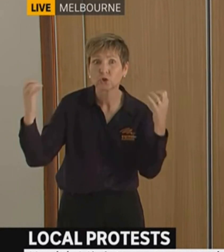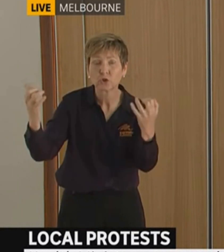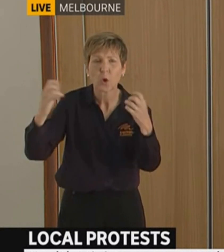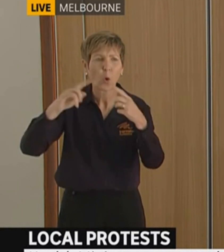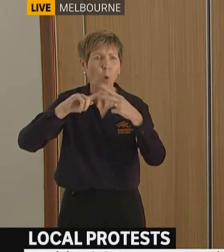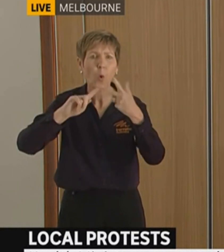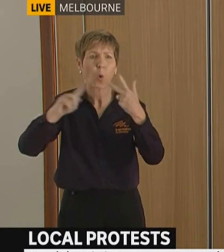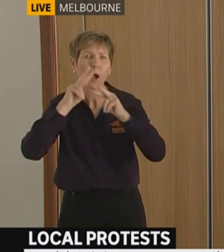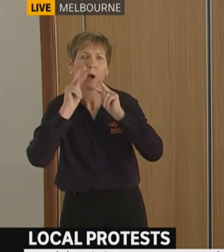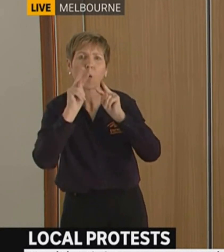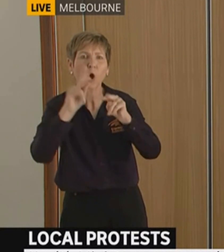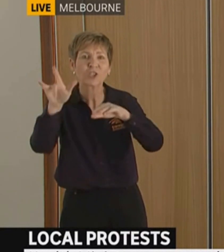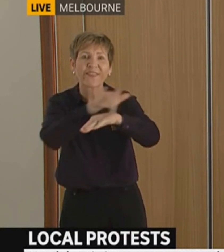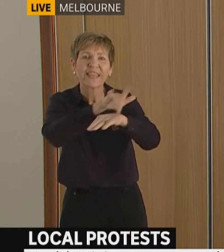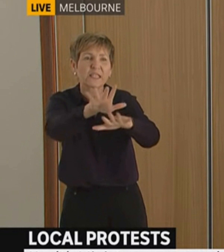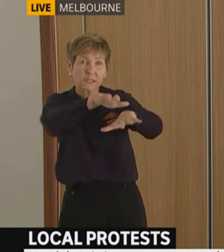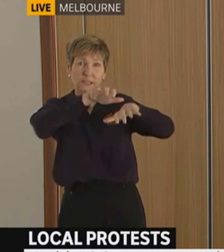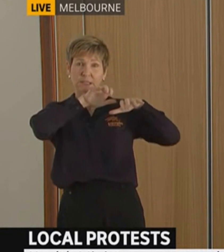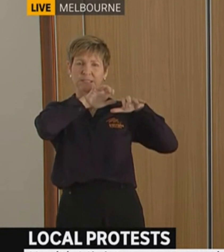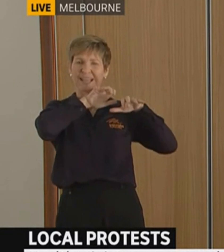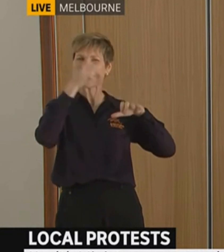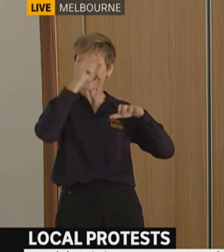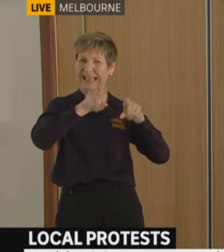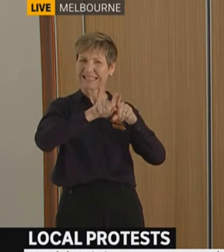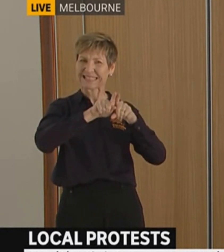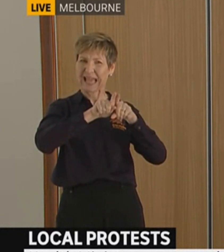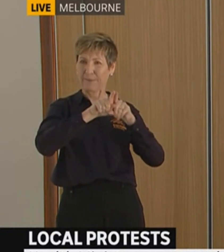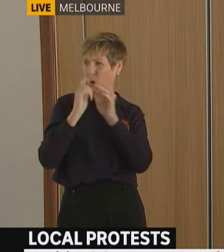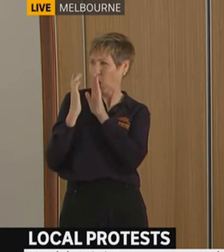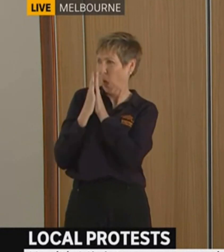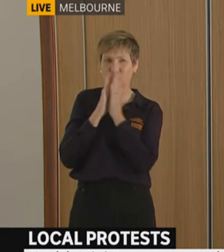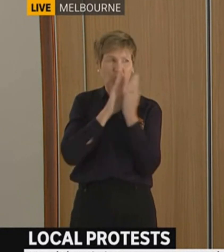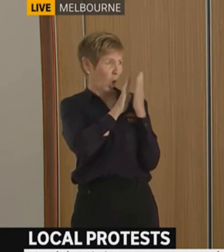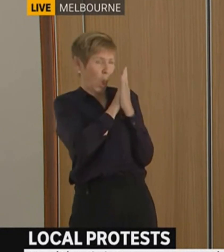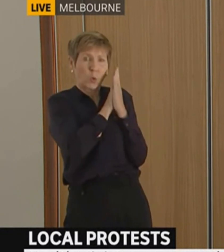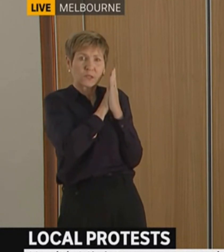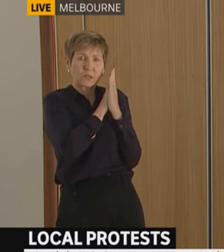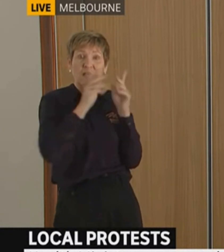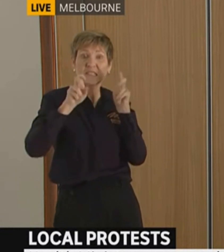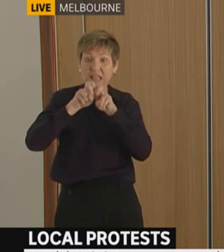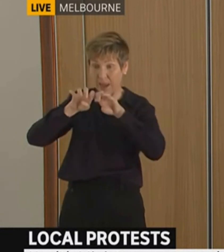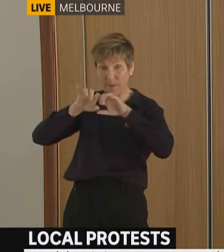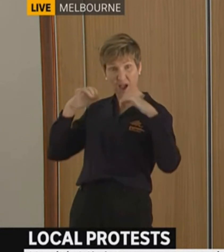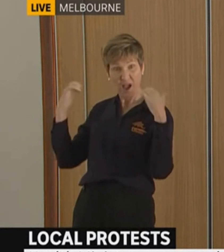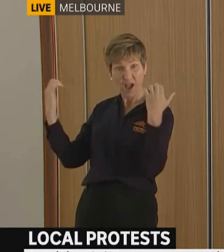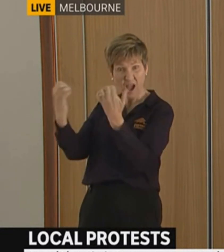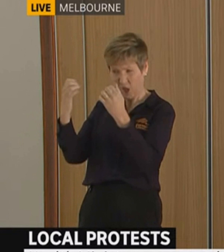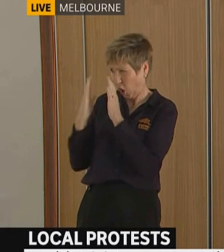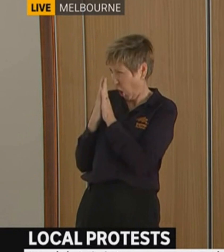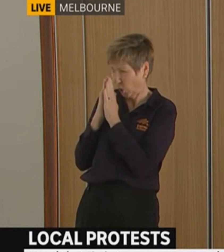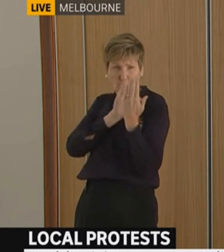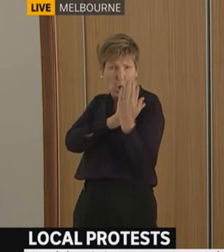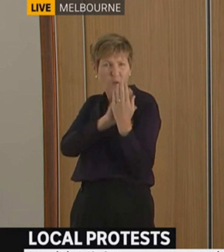of views, a mass gathering at this time is not safe. It undermines and risks all of the work